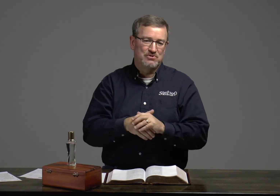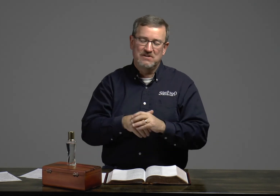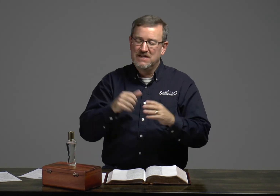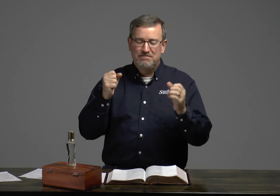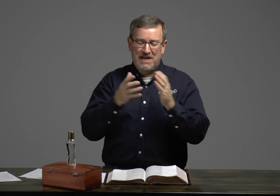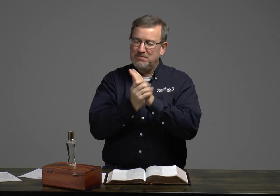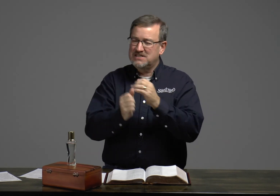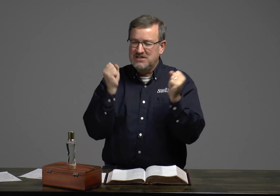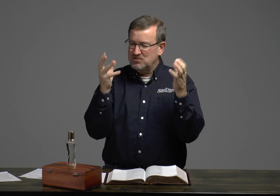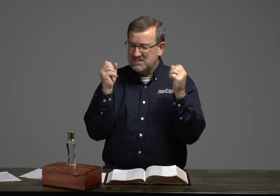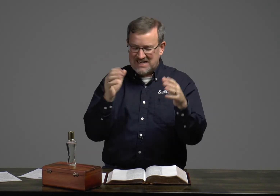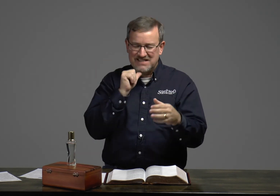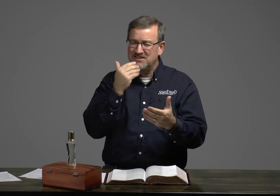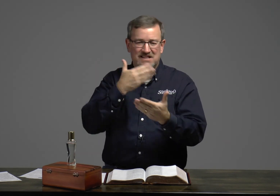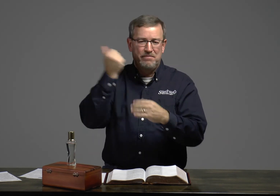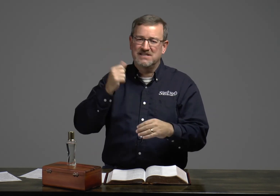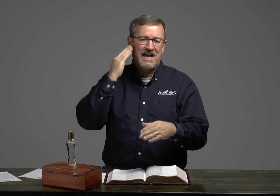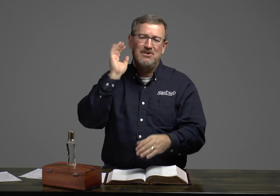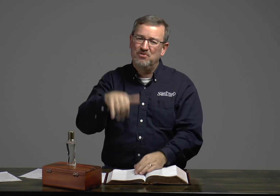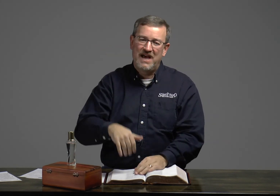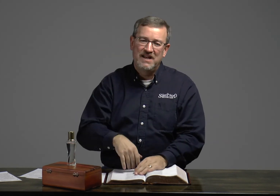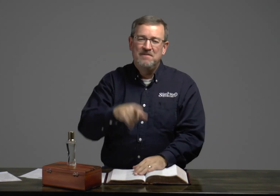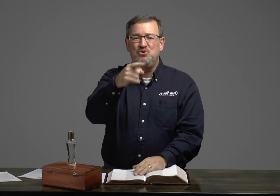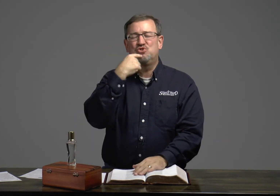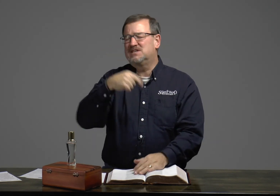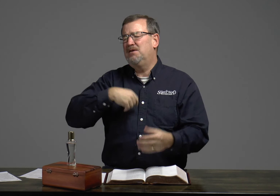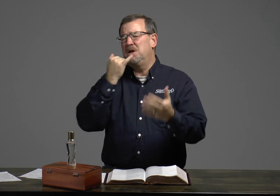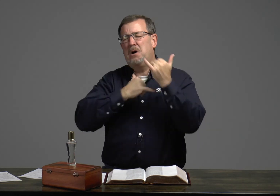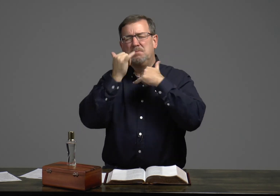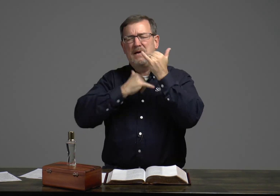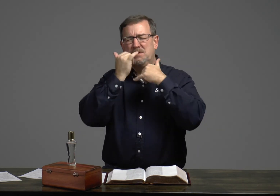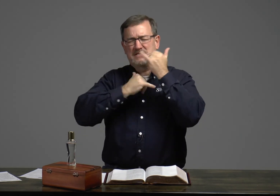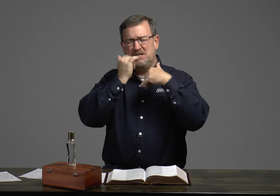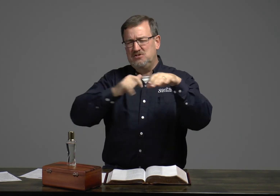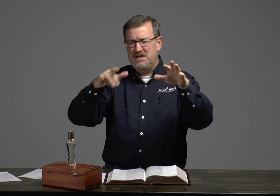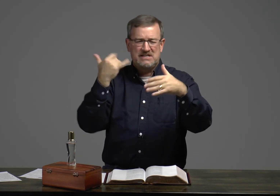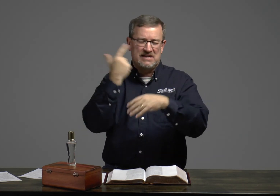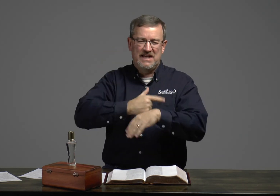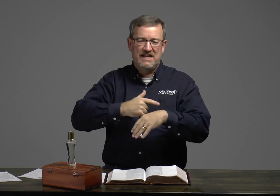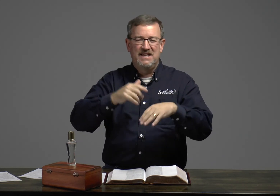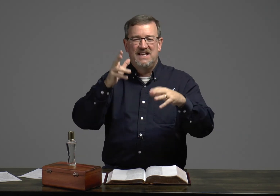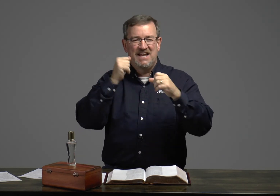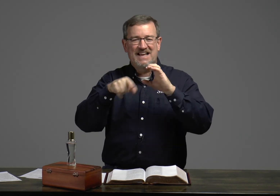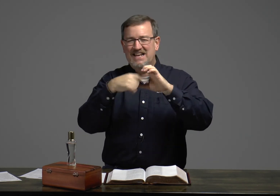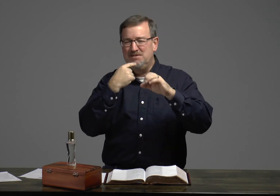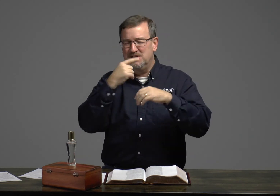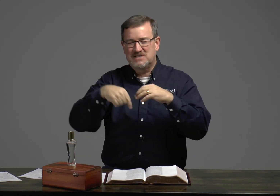person. My skills in signs are not the best. I know that. You could tell me, oh, my mistake you made today, and I get emails telling